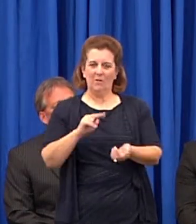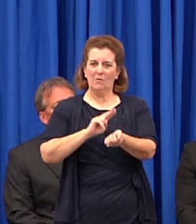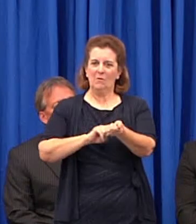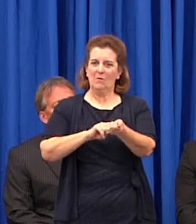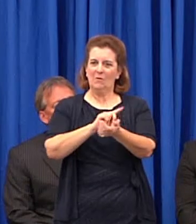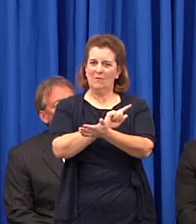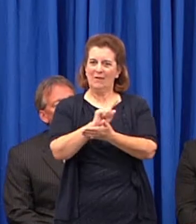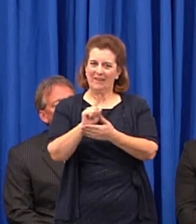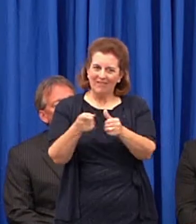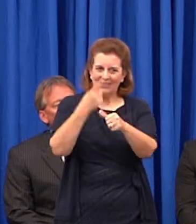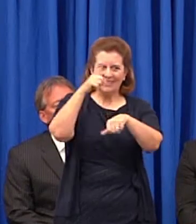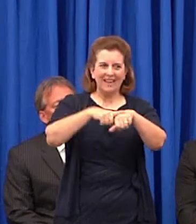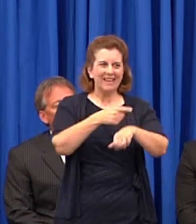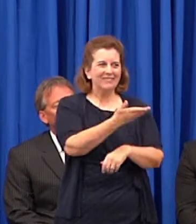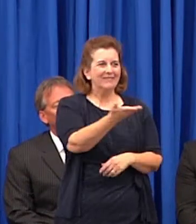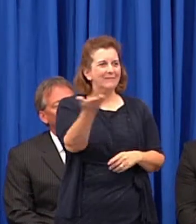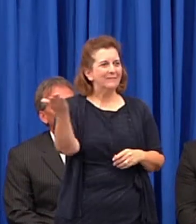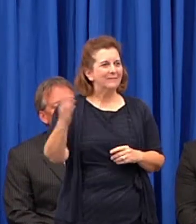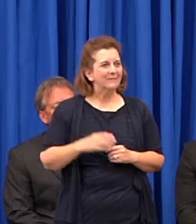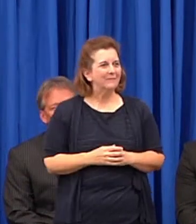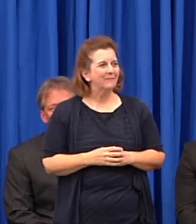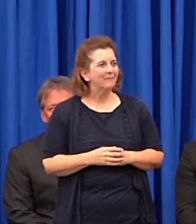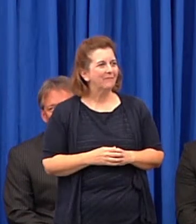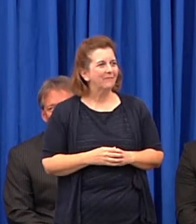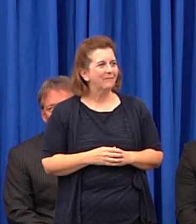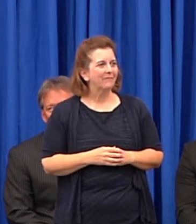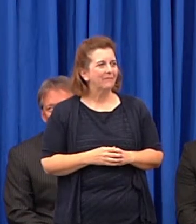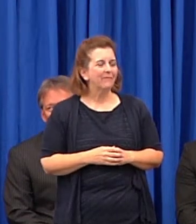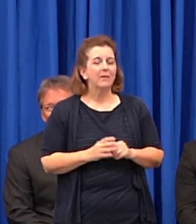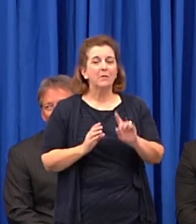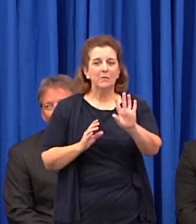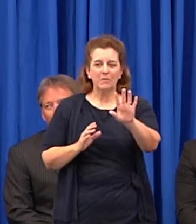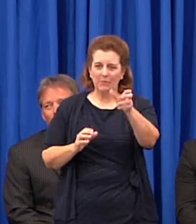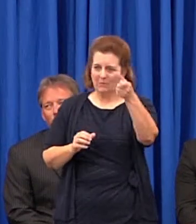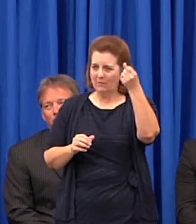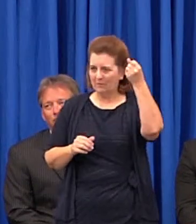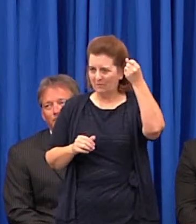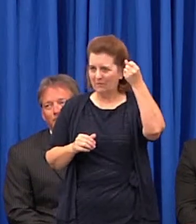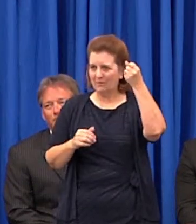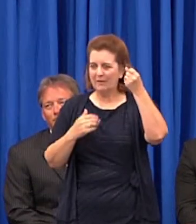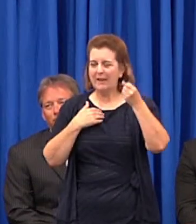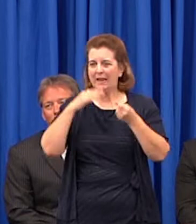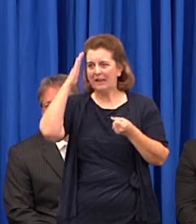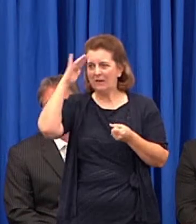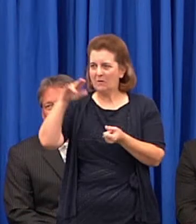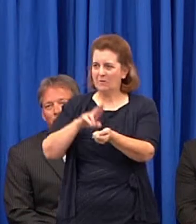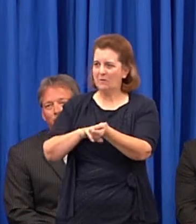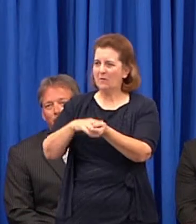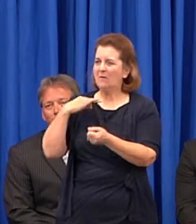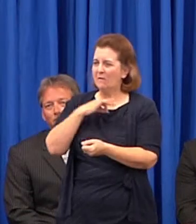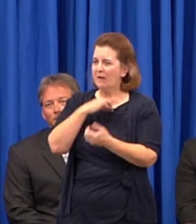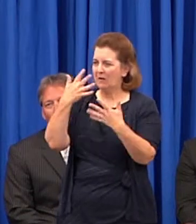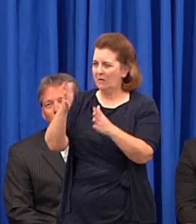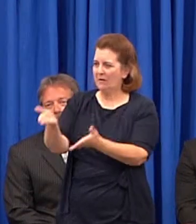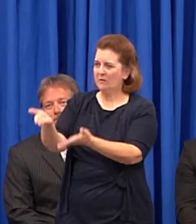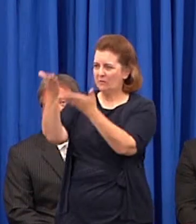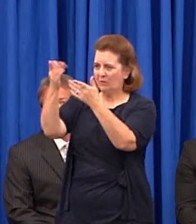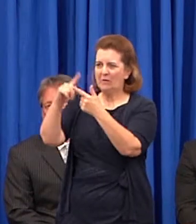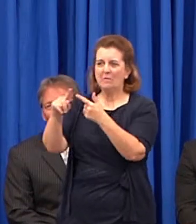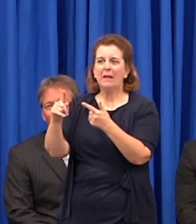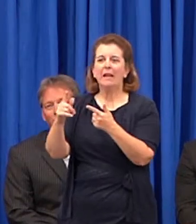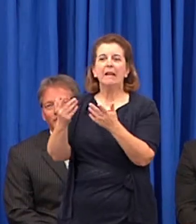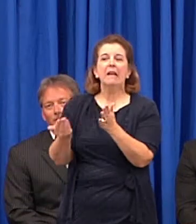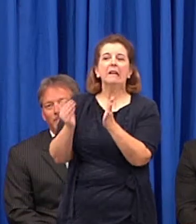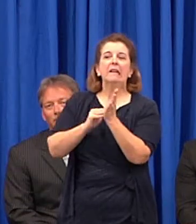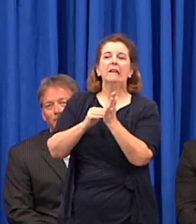very first Nurses Week. But before we go any further, I know the nursing faculty have already stood, but I'm gonna have the nursing faculty